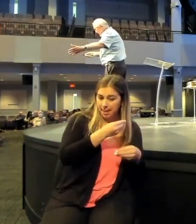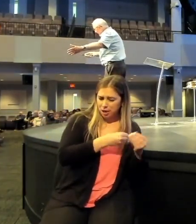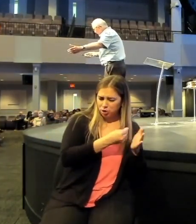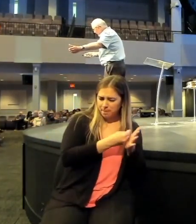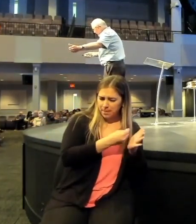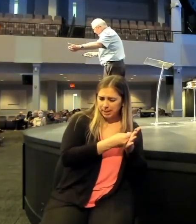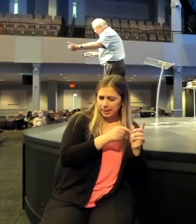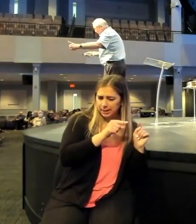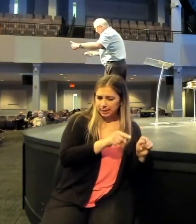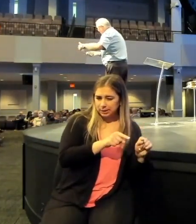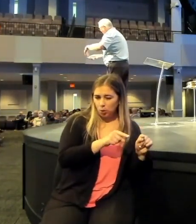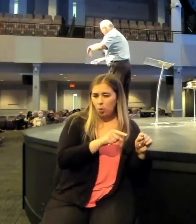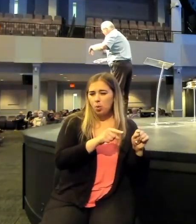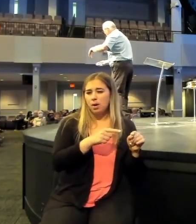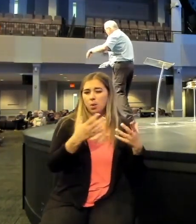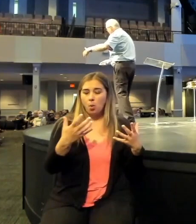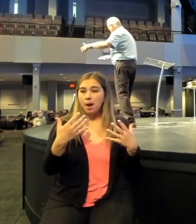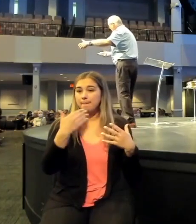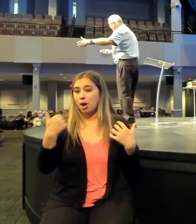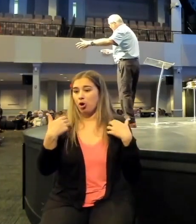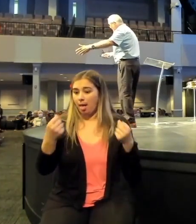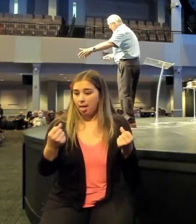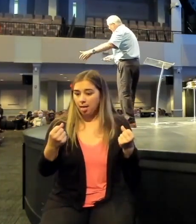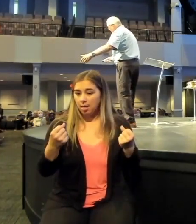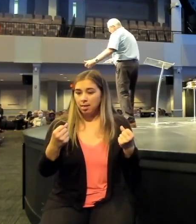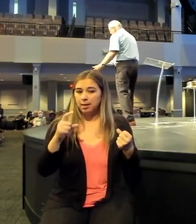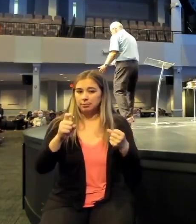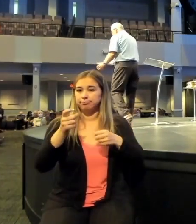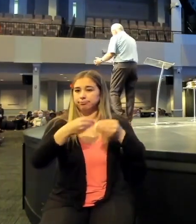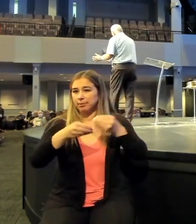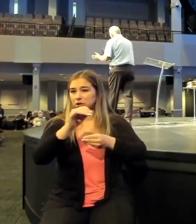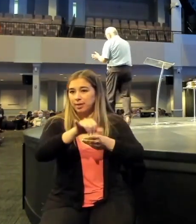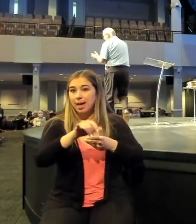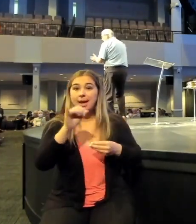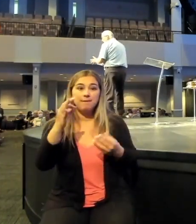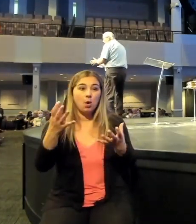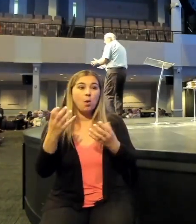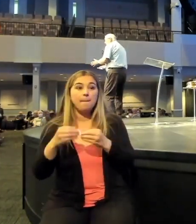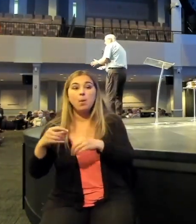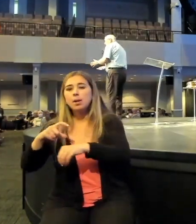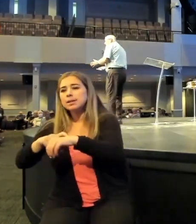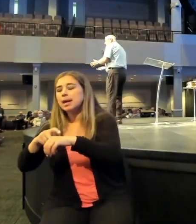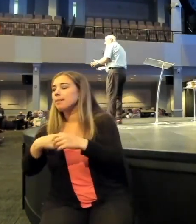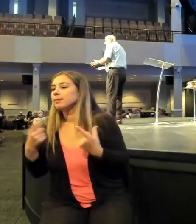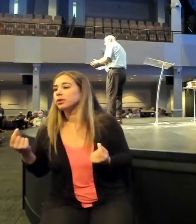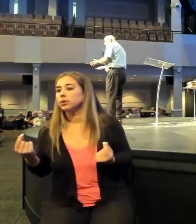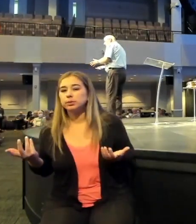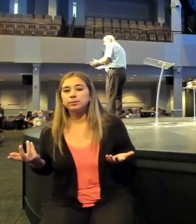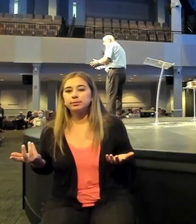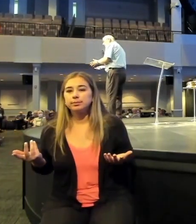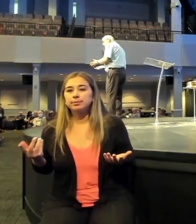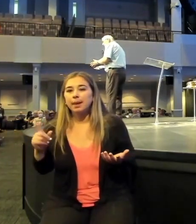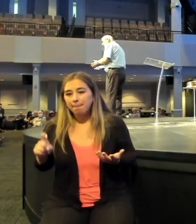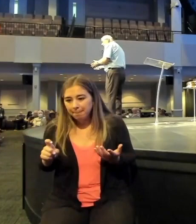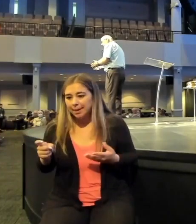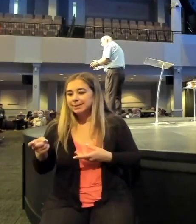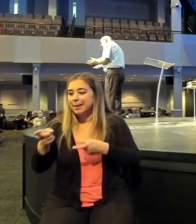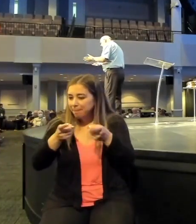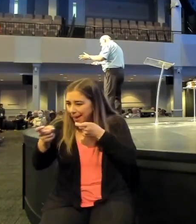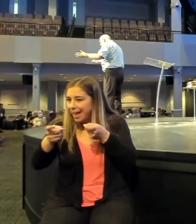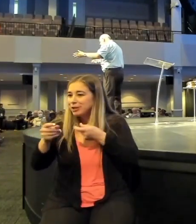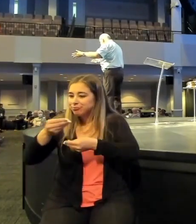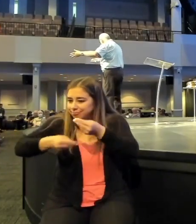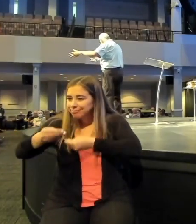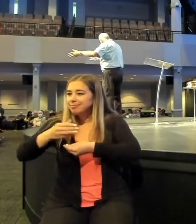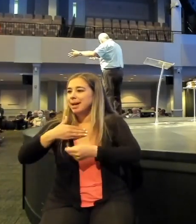money well. If I want more health, I manage my health well. If I want more time, what must I do? I